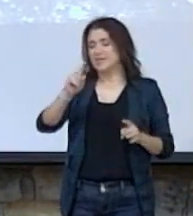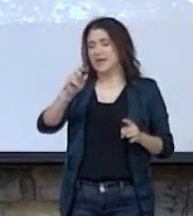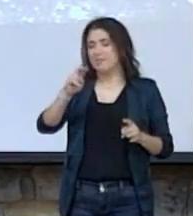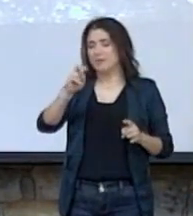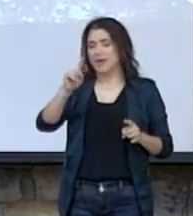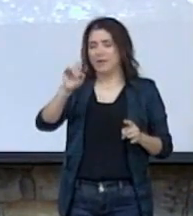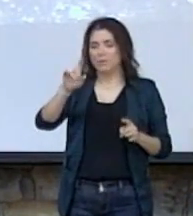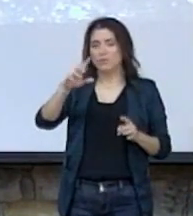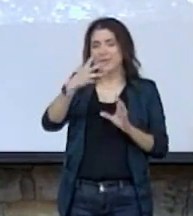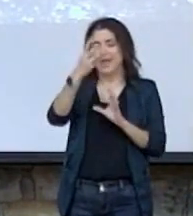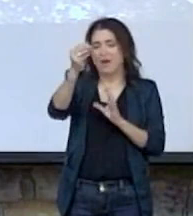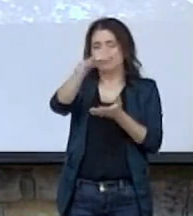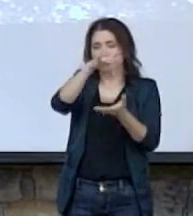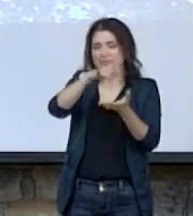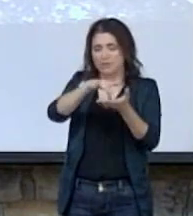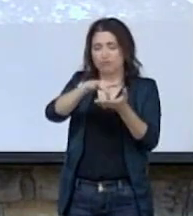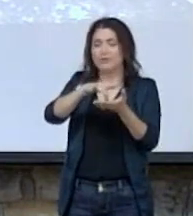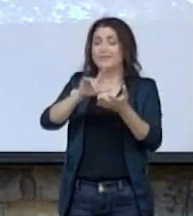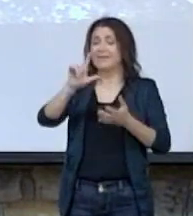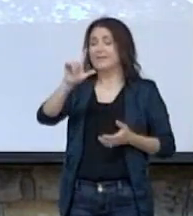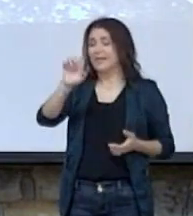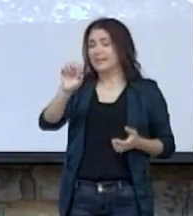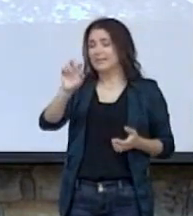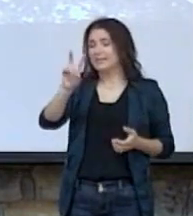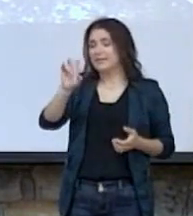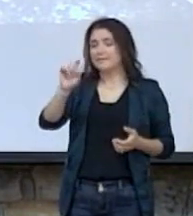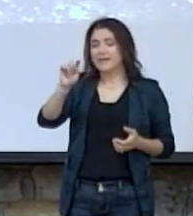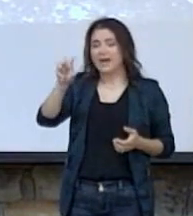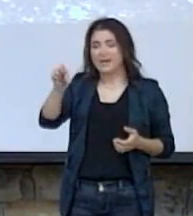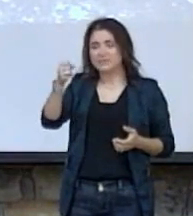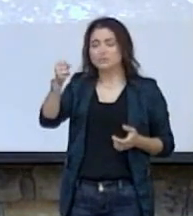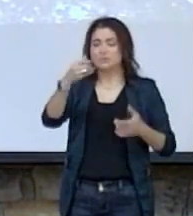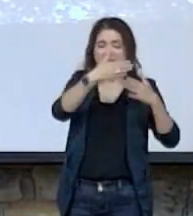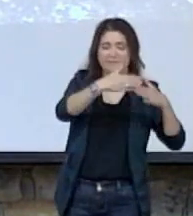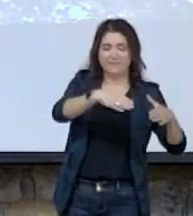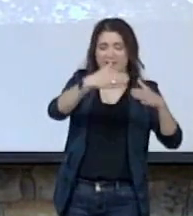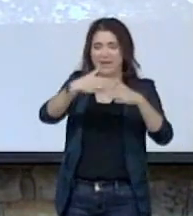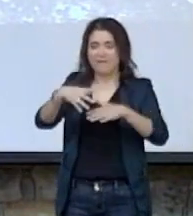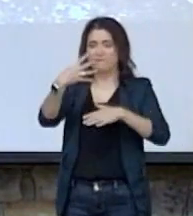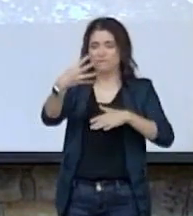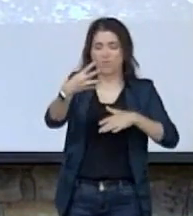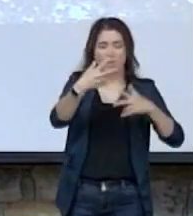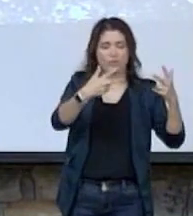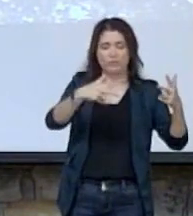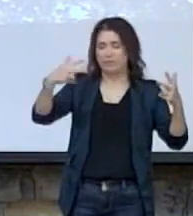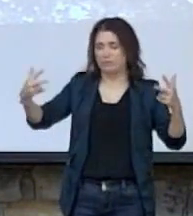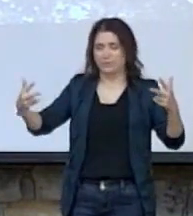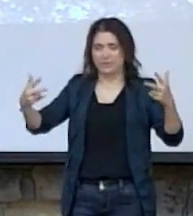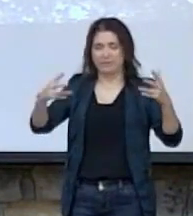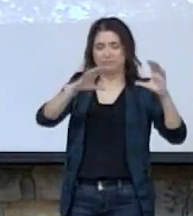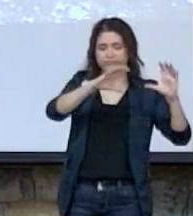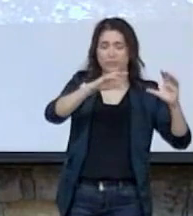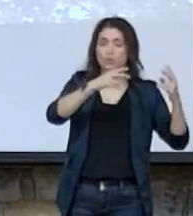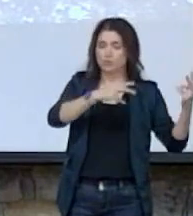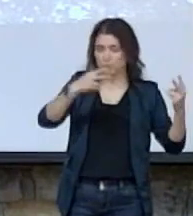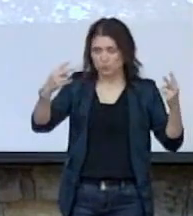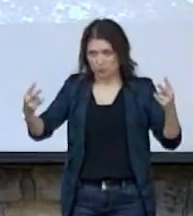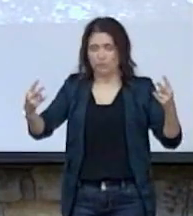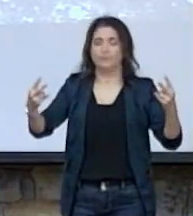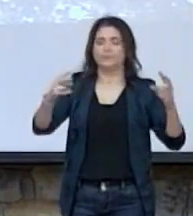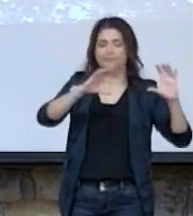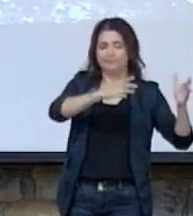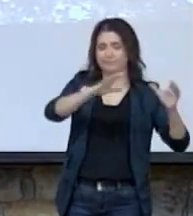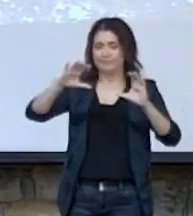courtyard. And then the Levites would be divided into four different sections, three on each side, or two on each side of